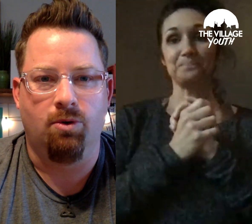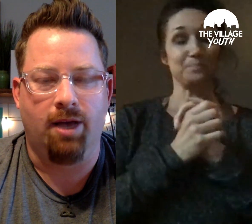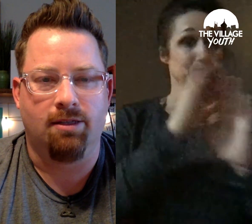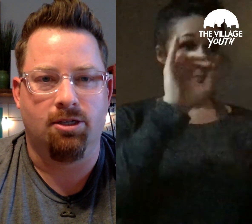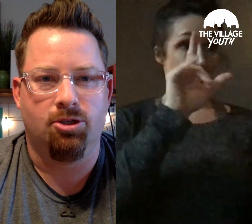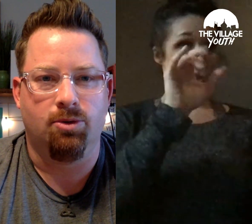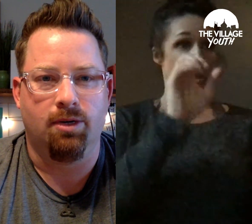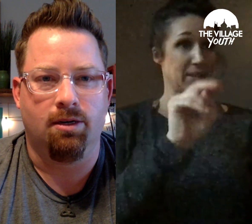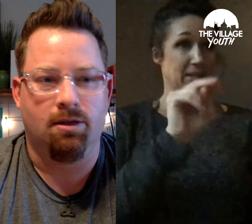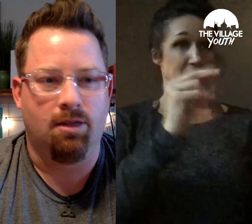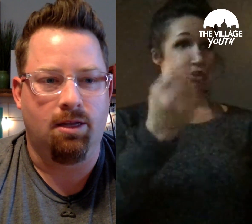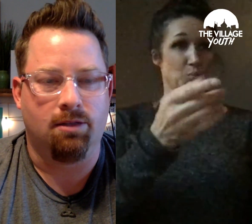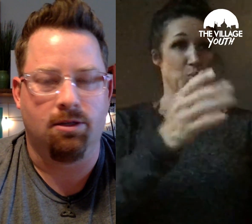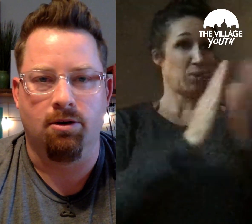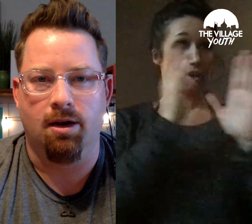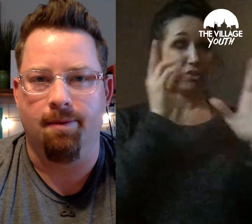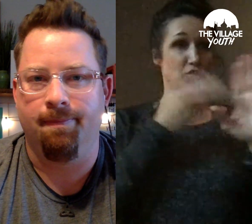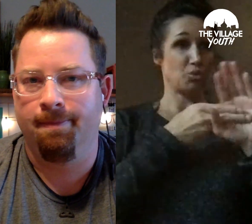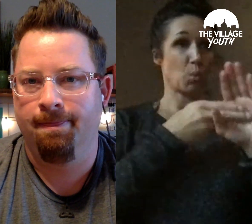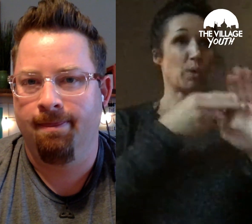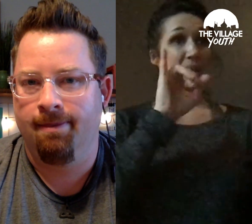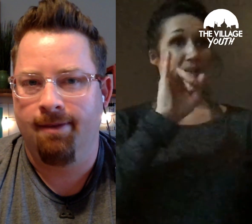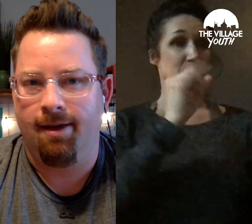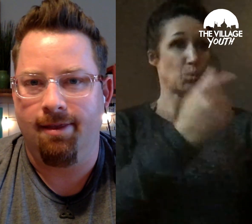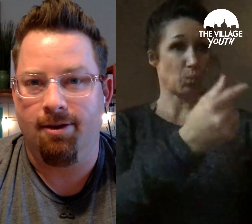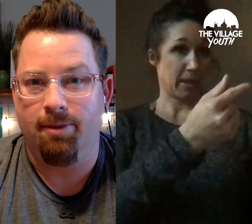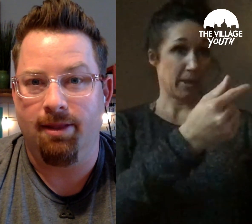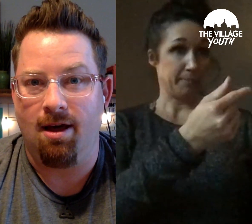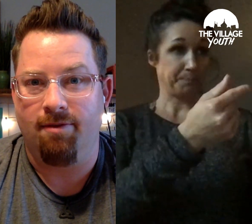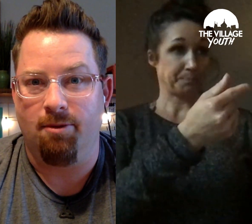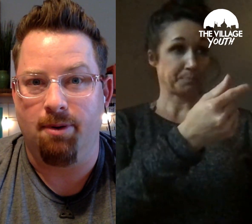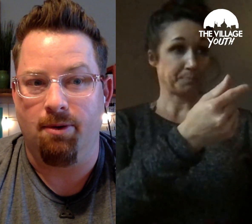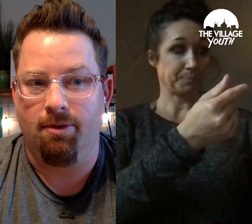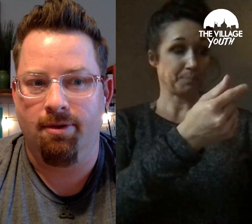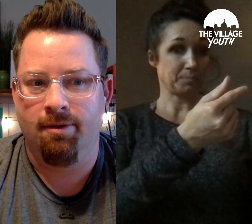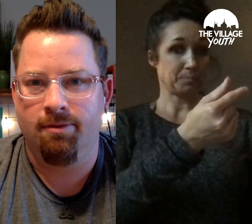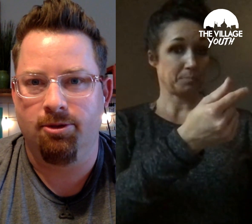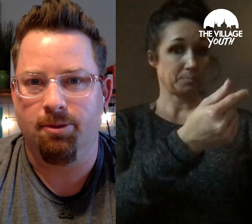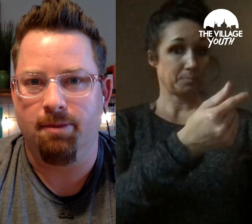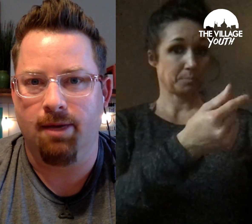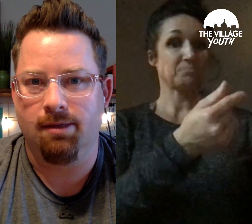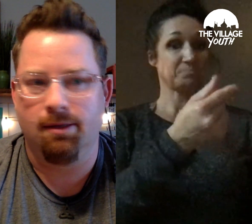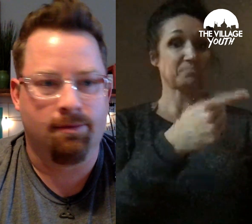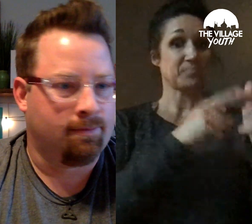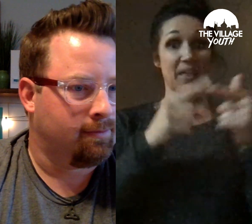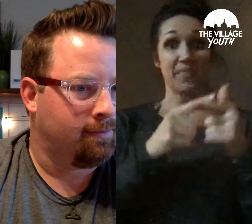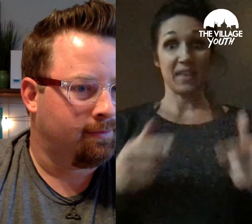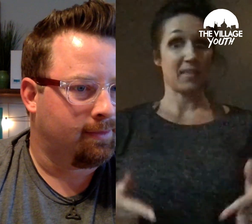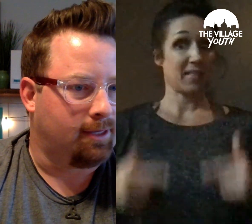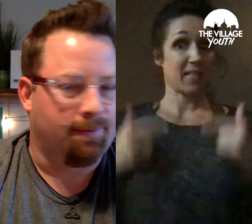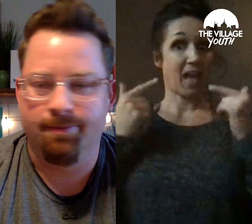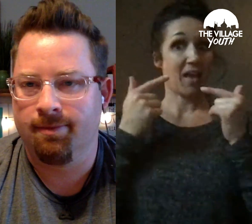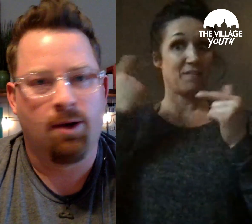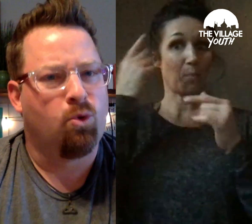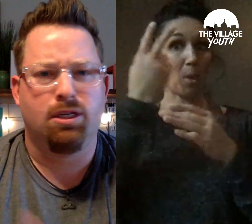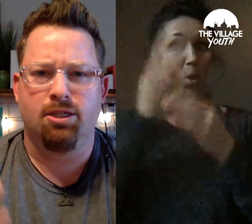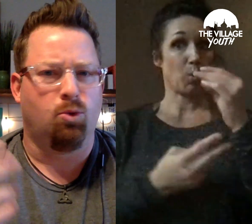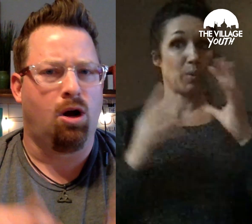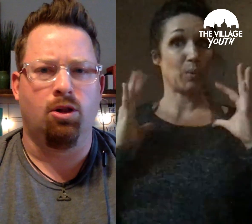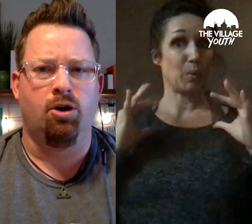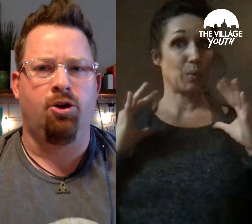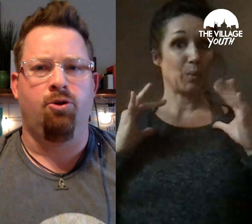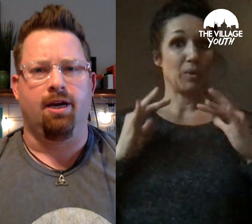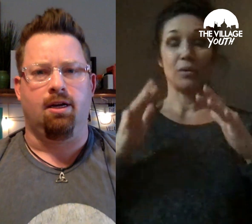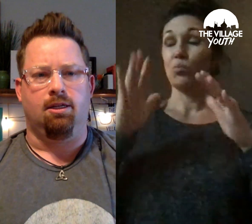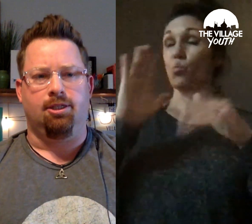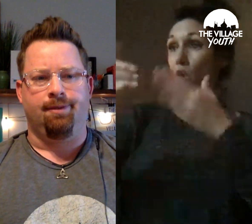just request to join on the Instagram, and then you'll be live on both, which will be amazing. So we're